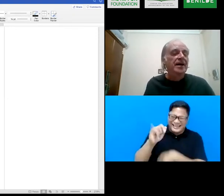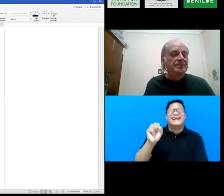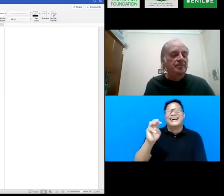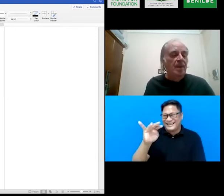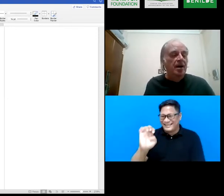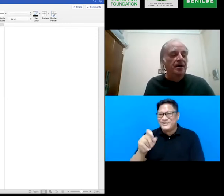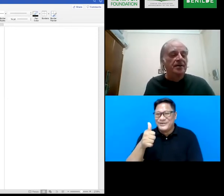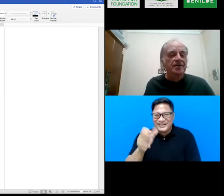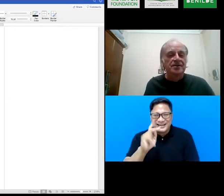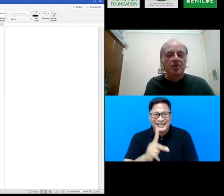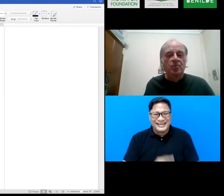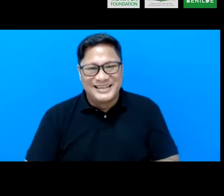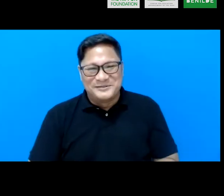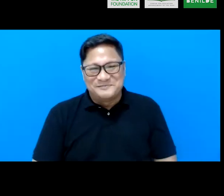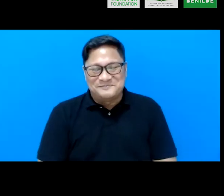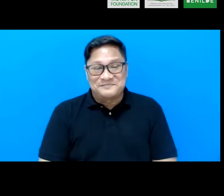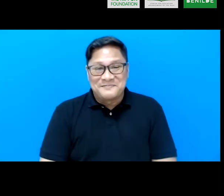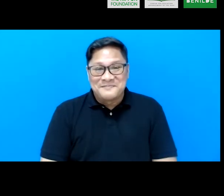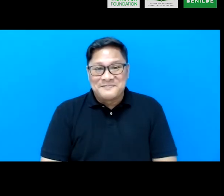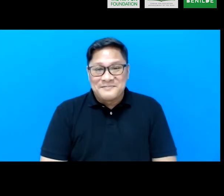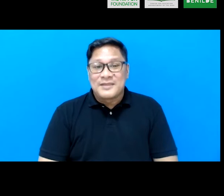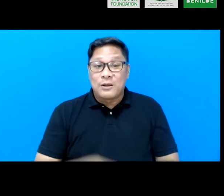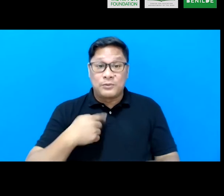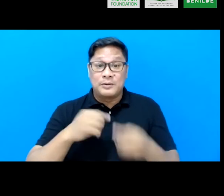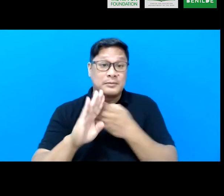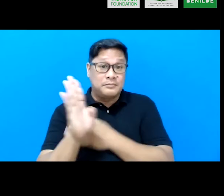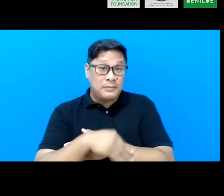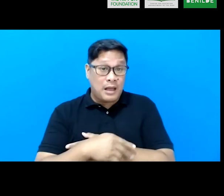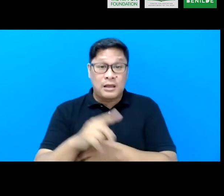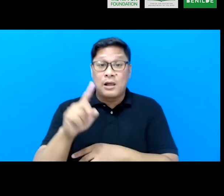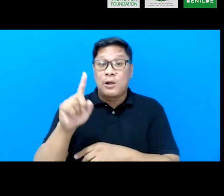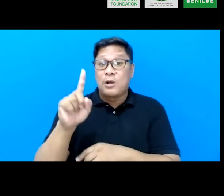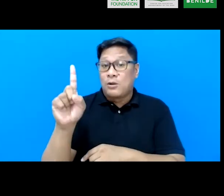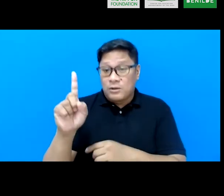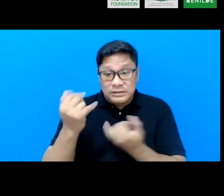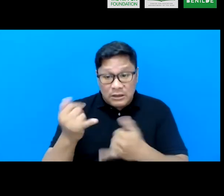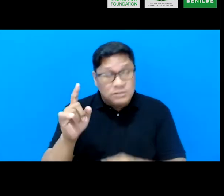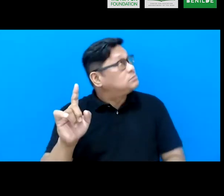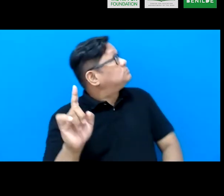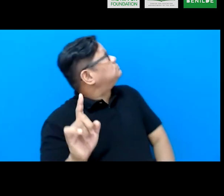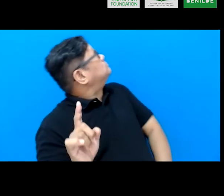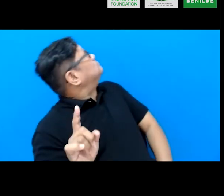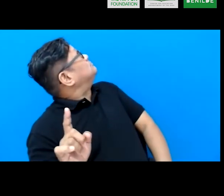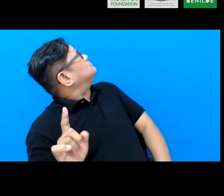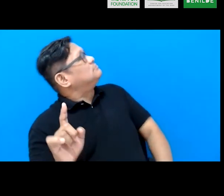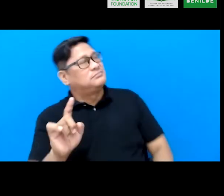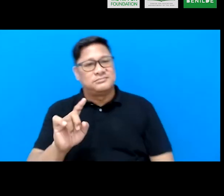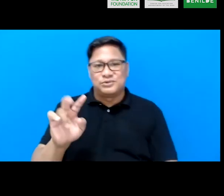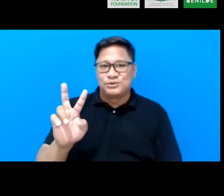All right. So we'll come back. It's about 1 o'clock now. Uh,